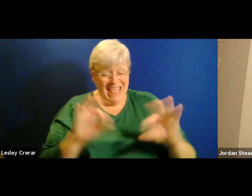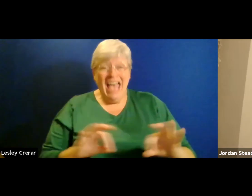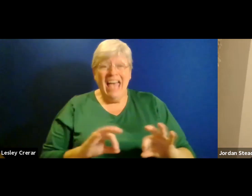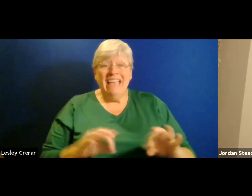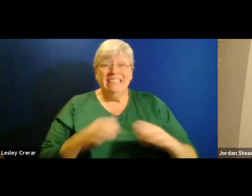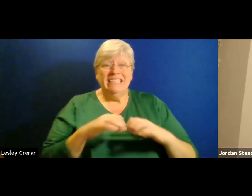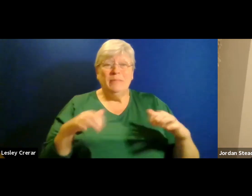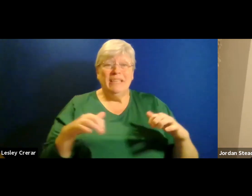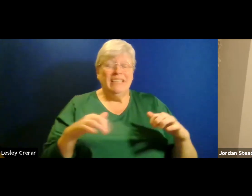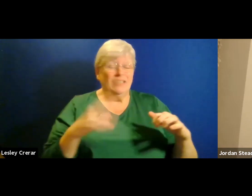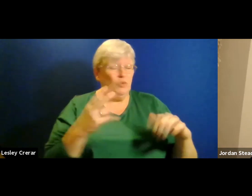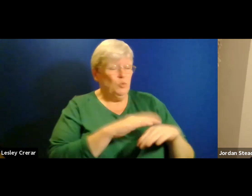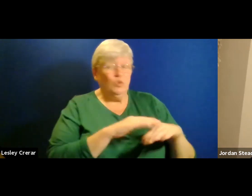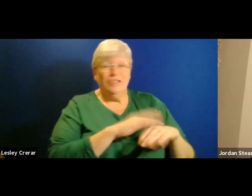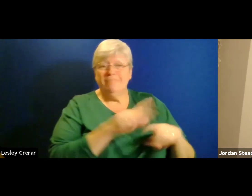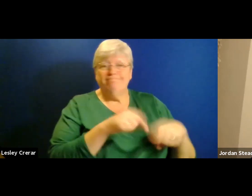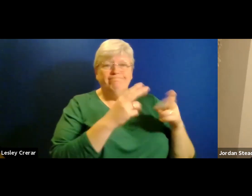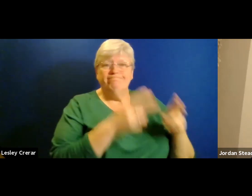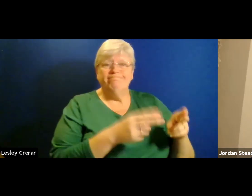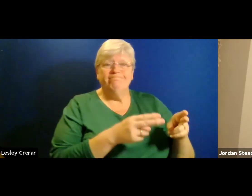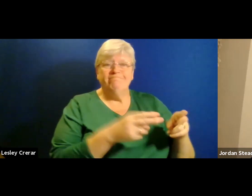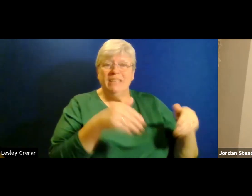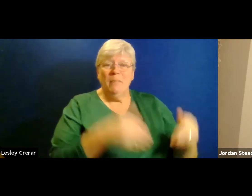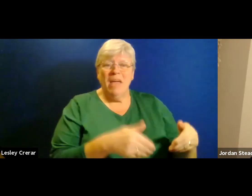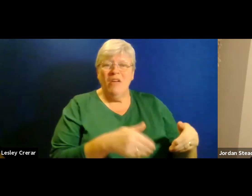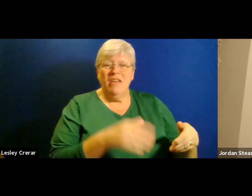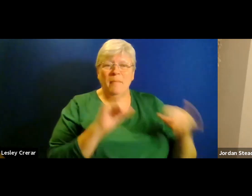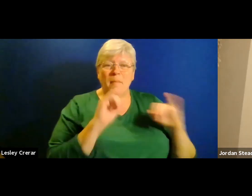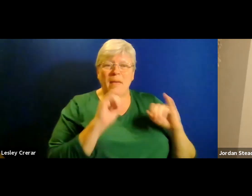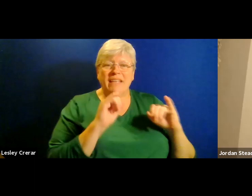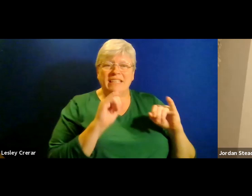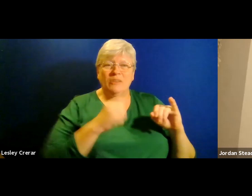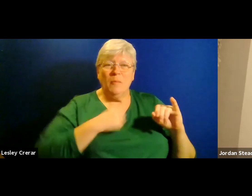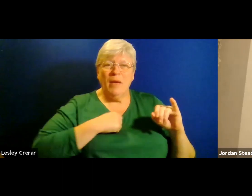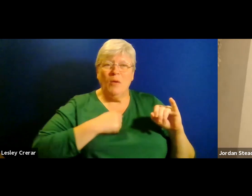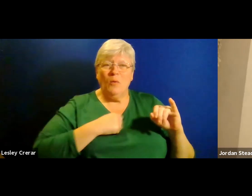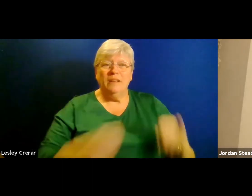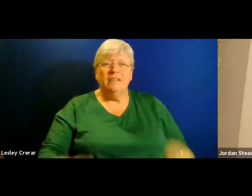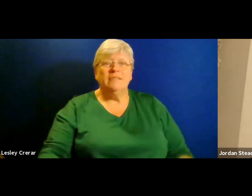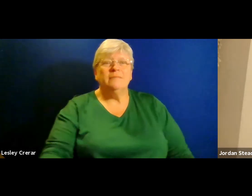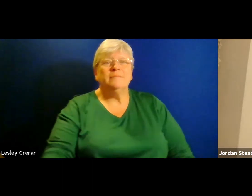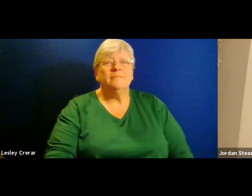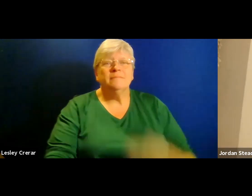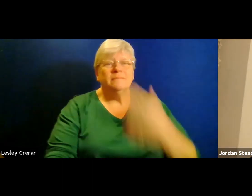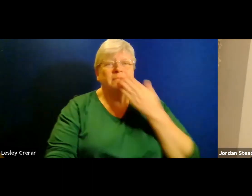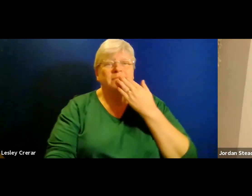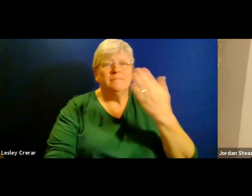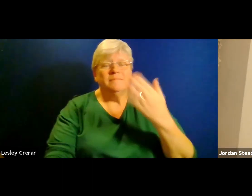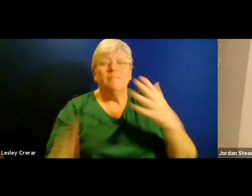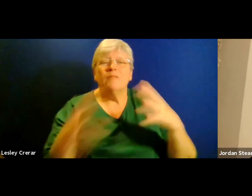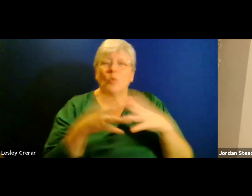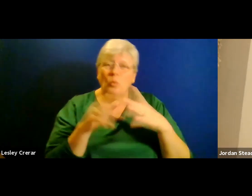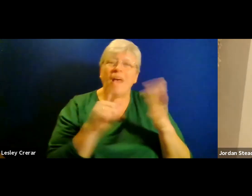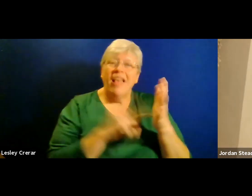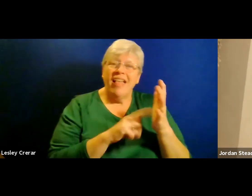too shining to die. What I bury is a madness of my own. So yeah, thanks to Will and everyone at Leopard